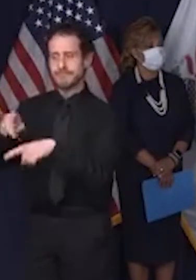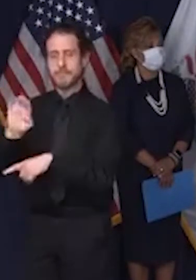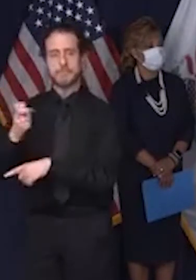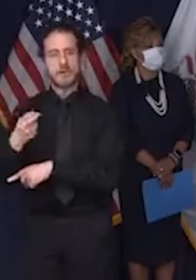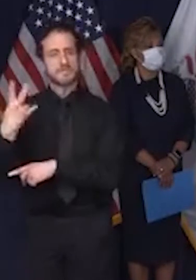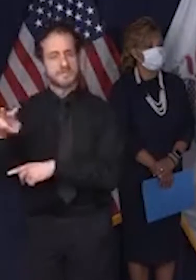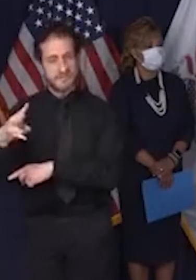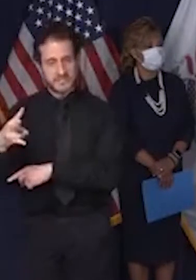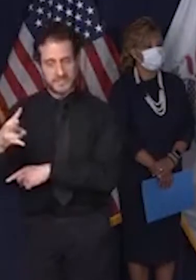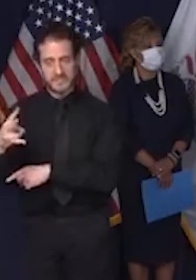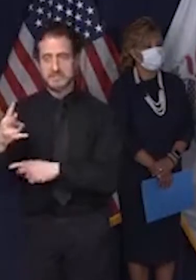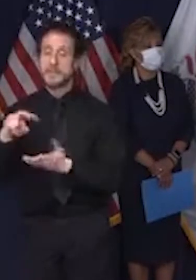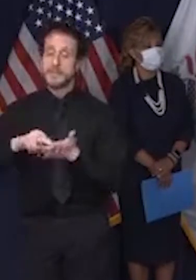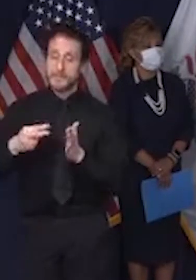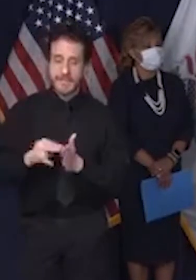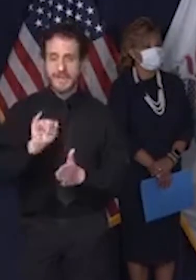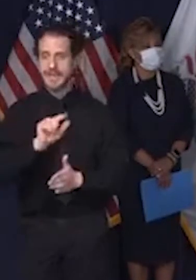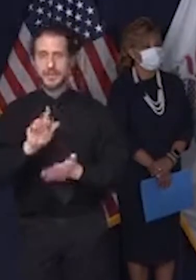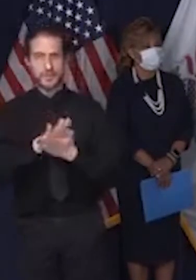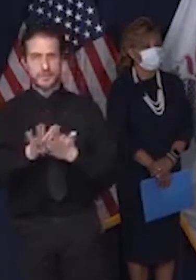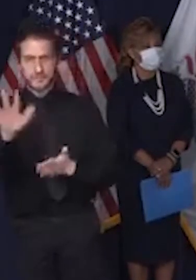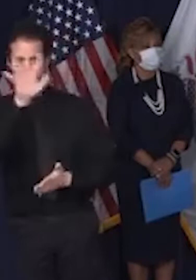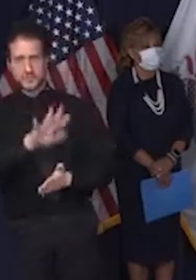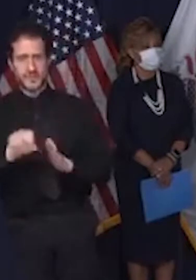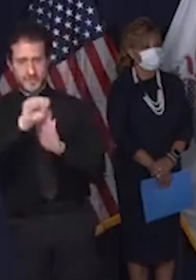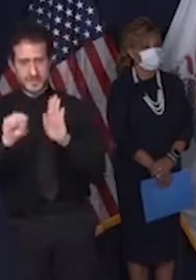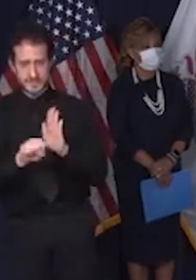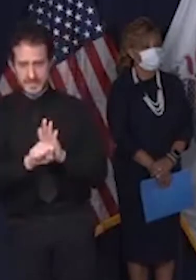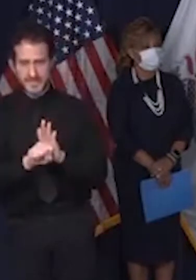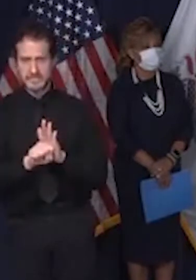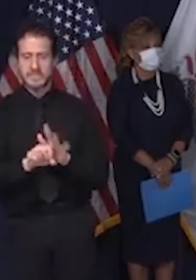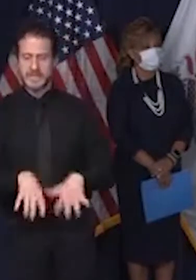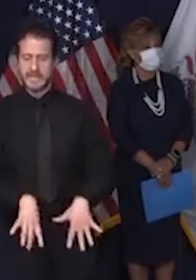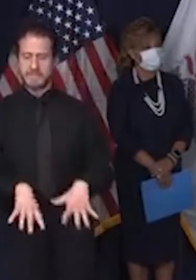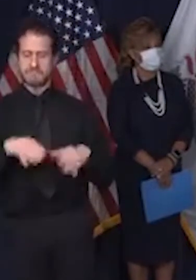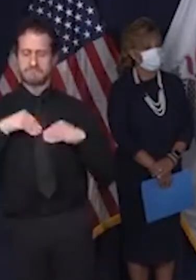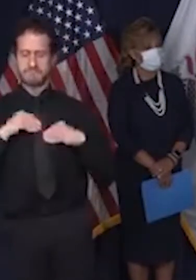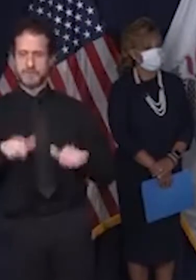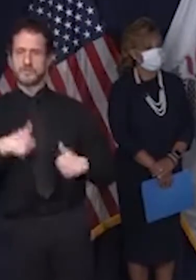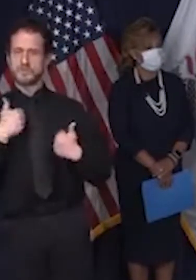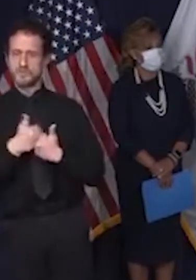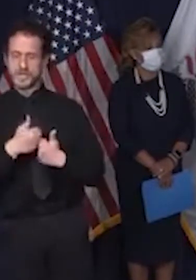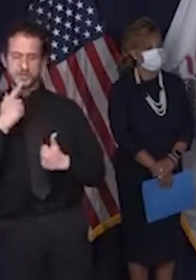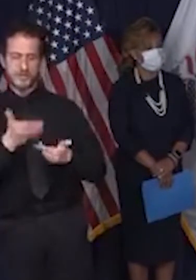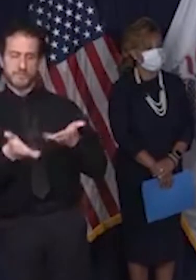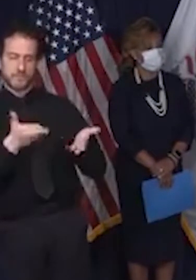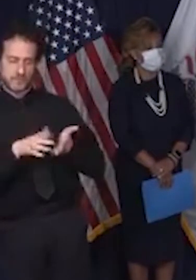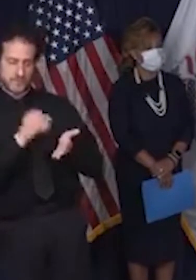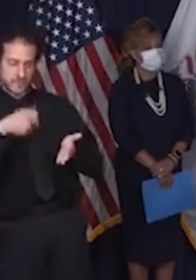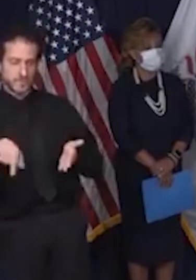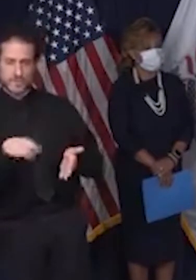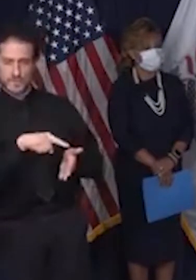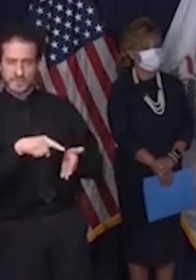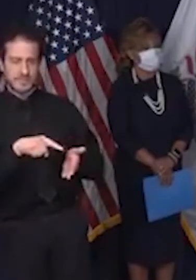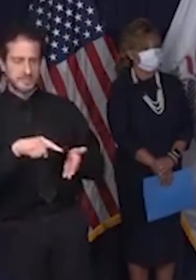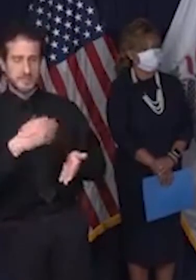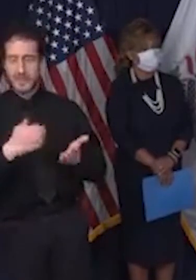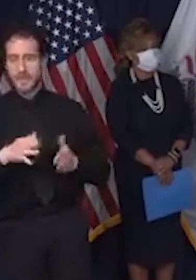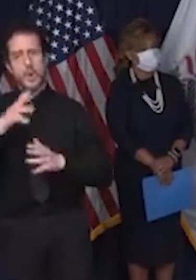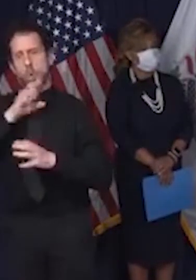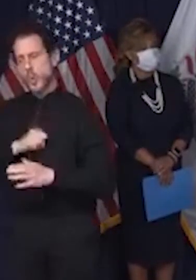schools statewide have risen to the challenge of holistically serving students in new and in different